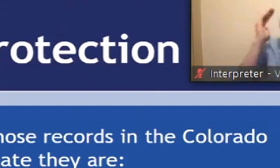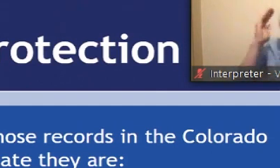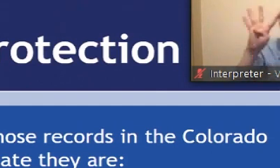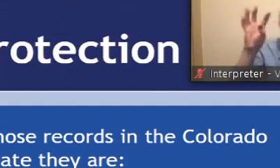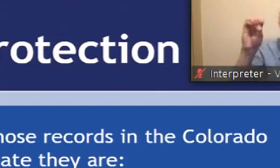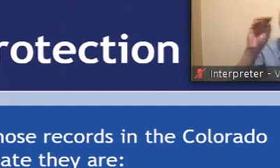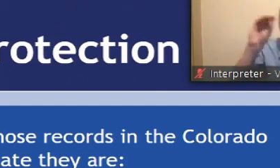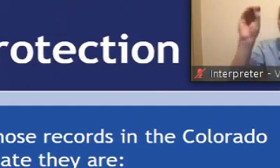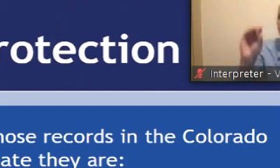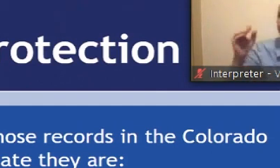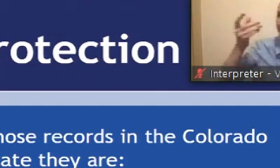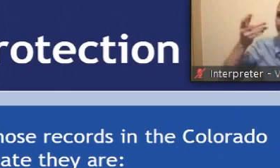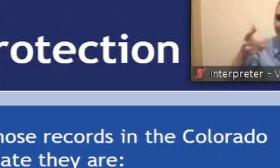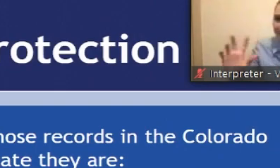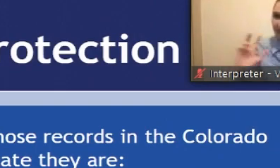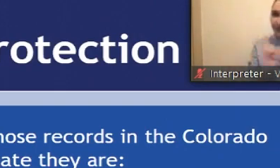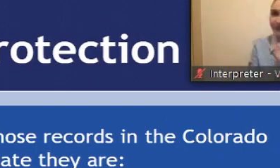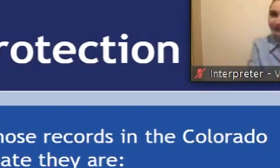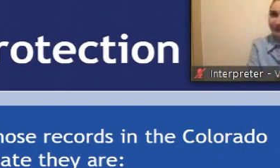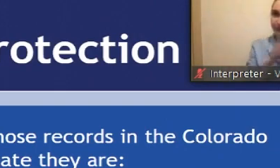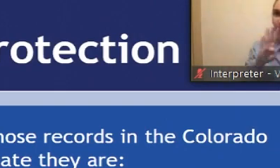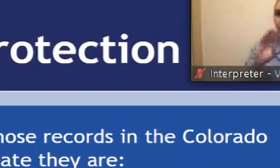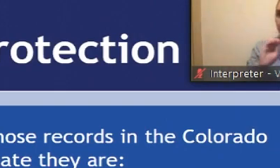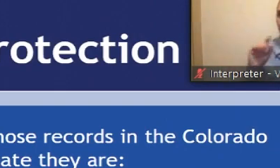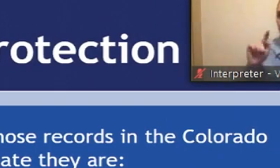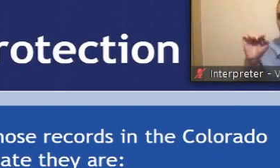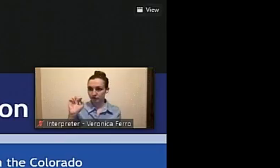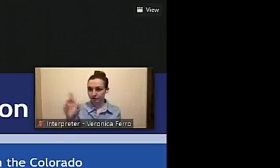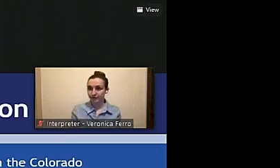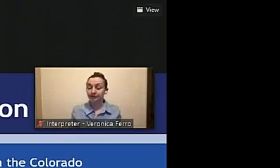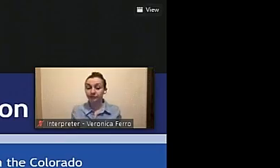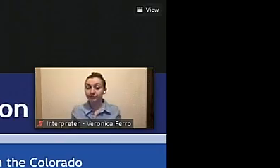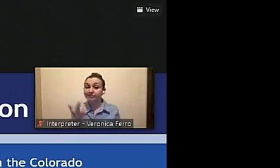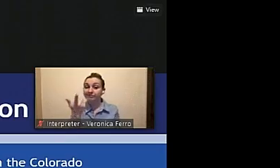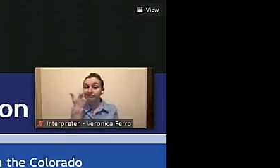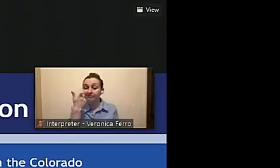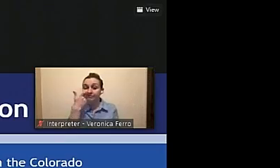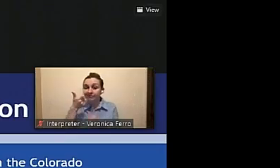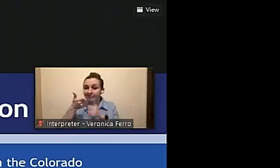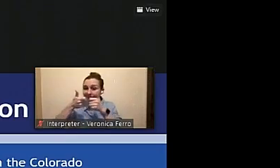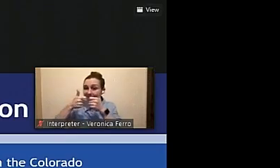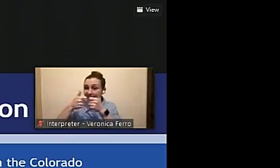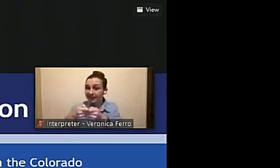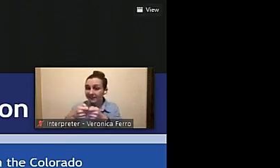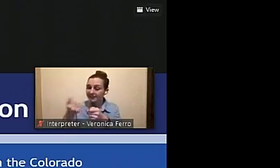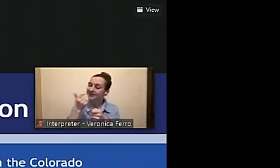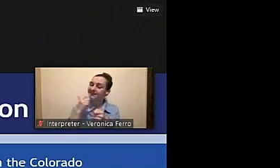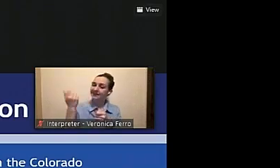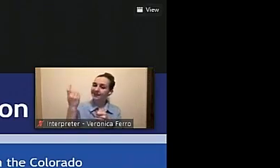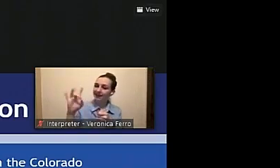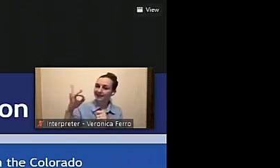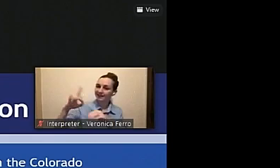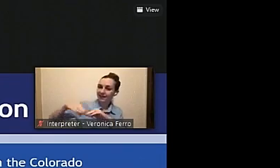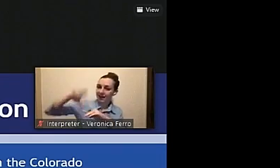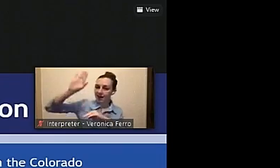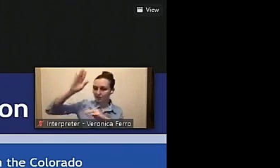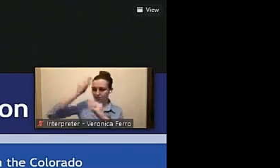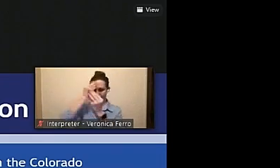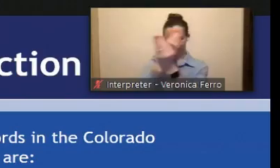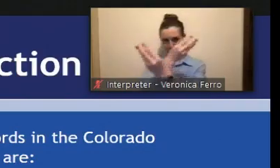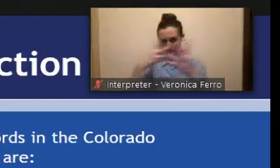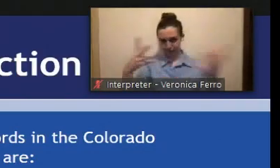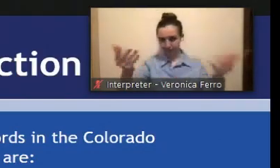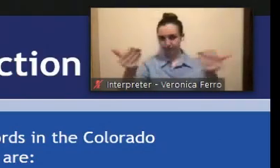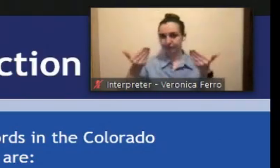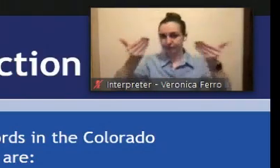to those who are 18 and over to remind them to get their booster if they haven't had it already, based on the information we have